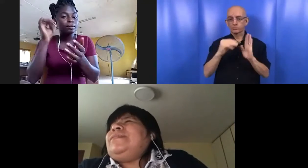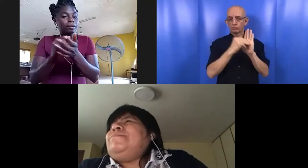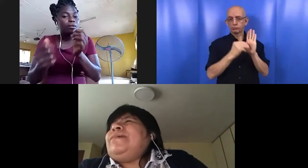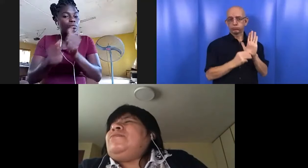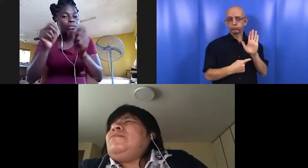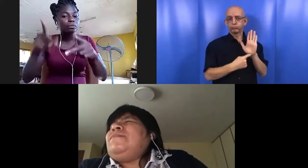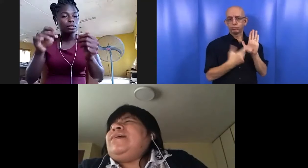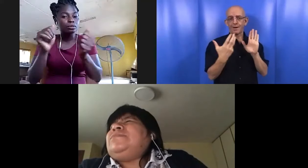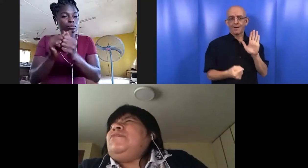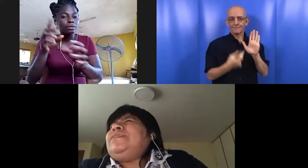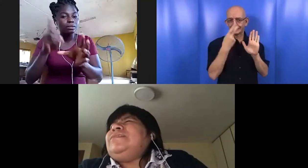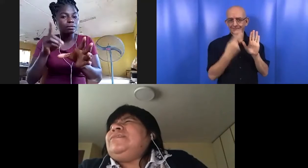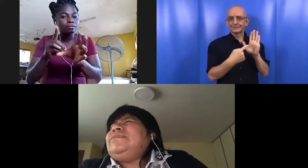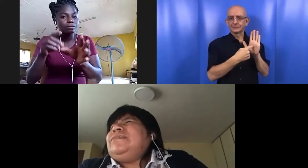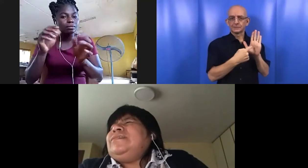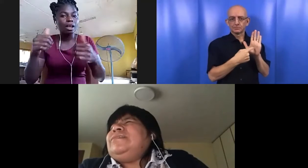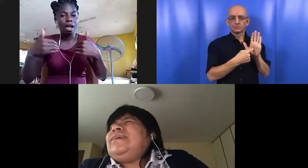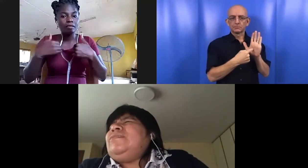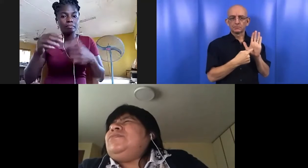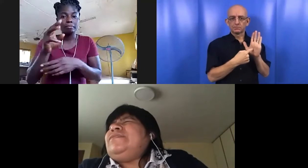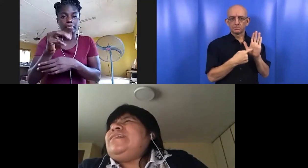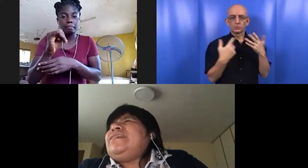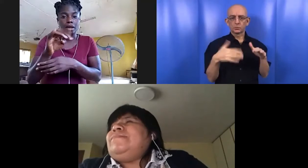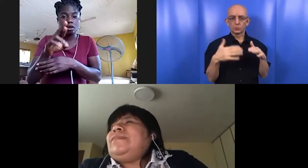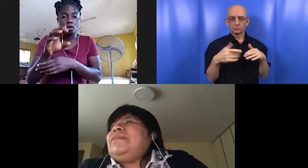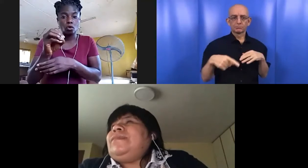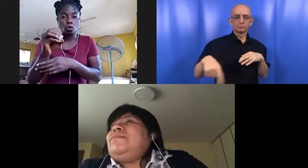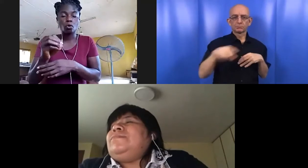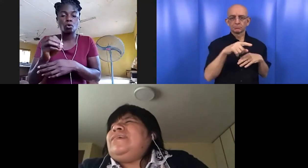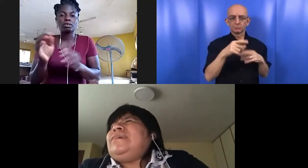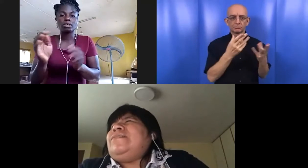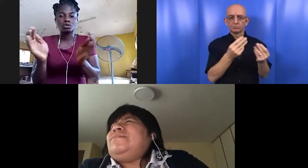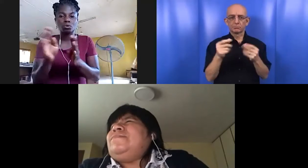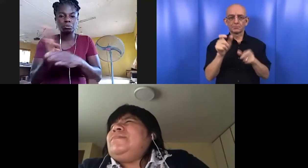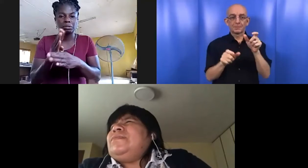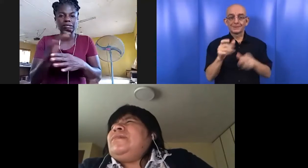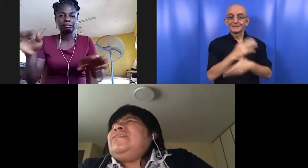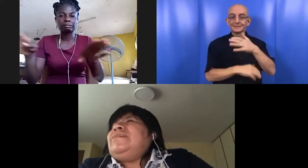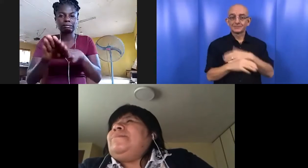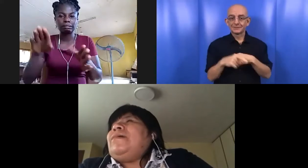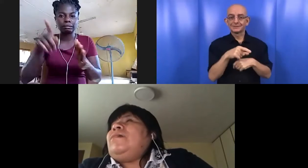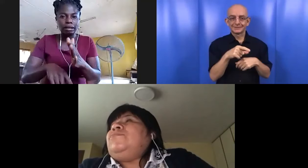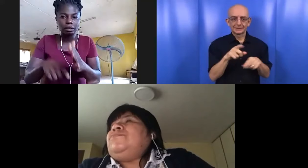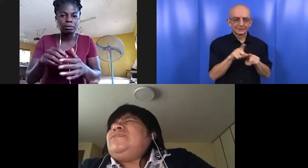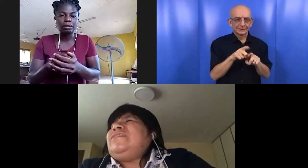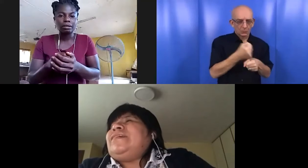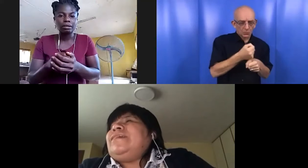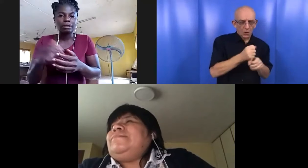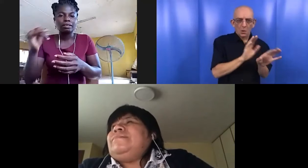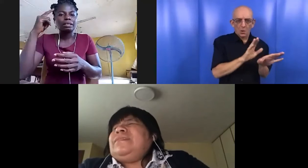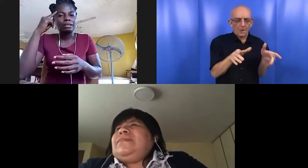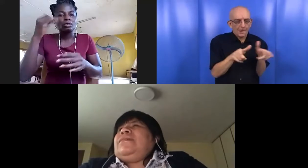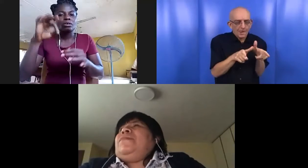run micro and small businesses, they lost their income and now they are thinking about how to start